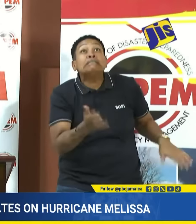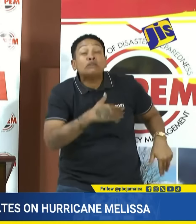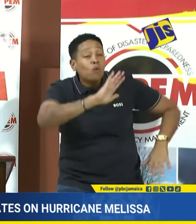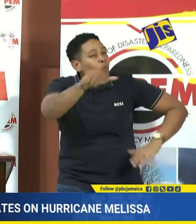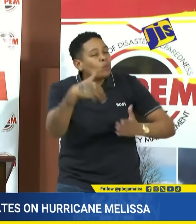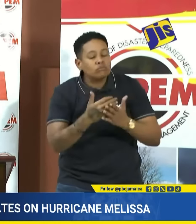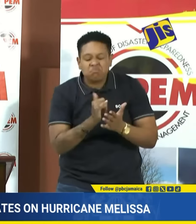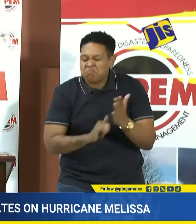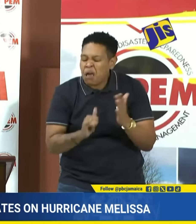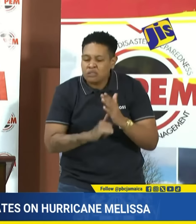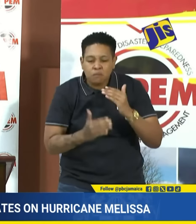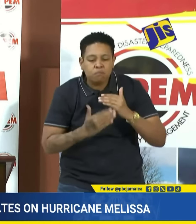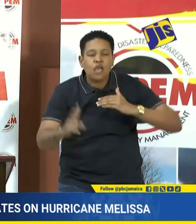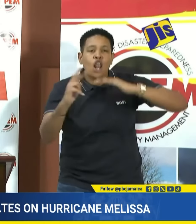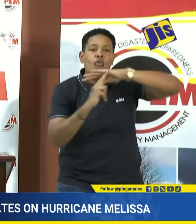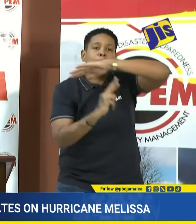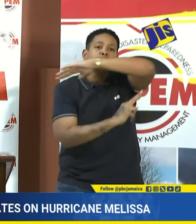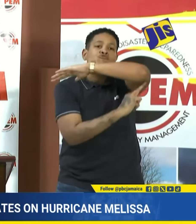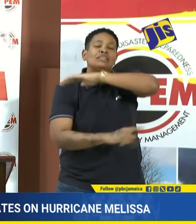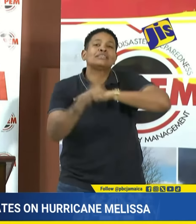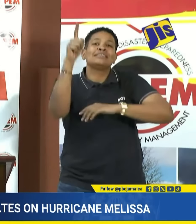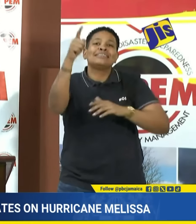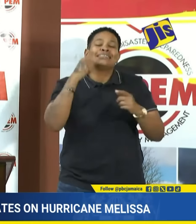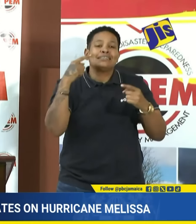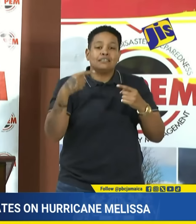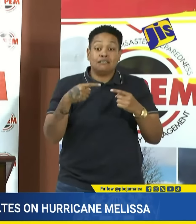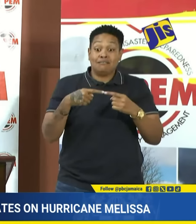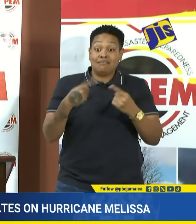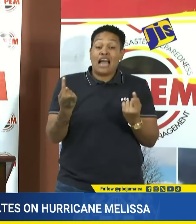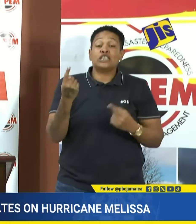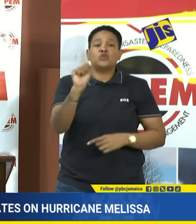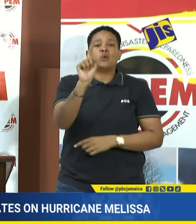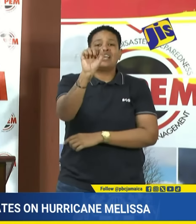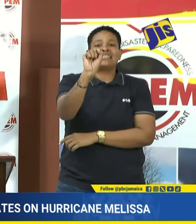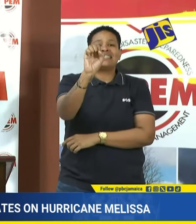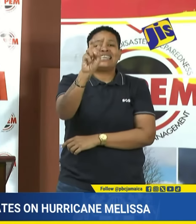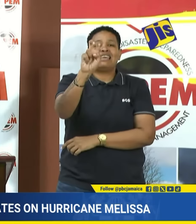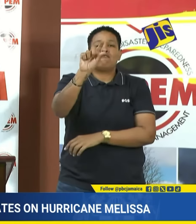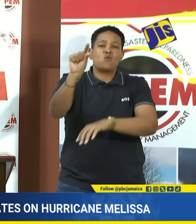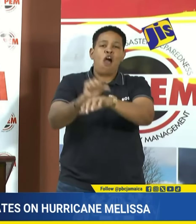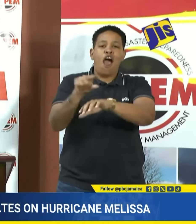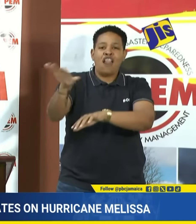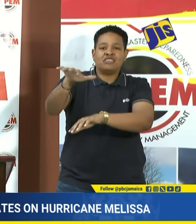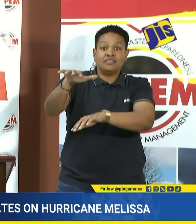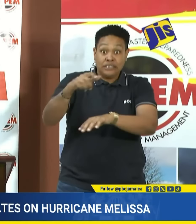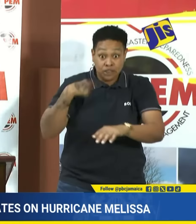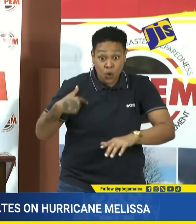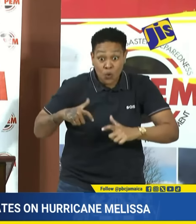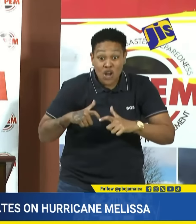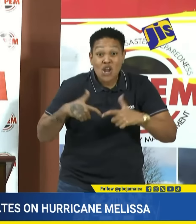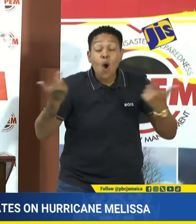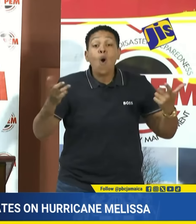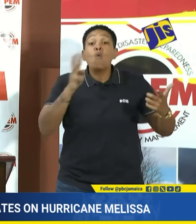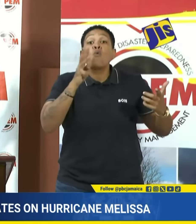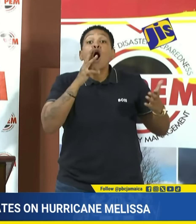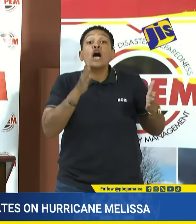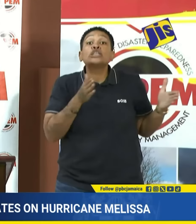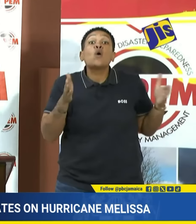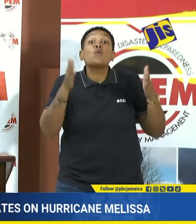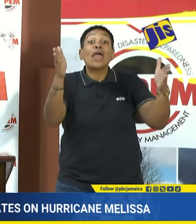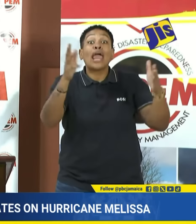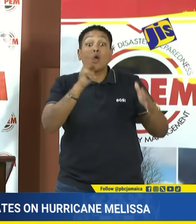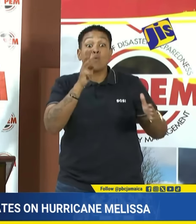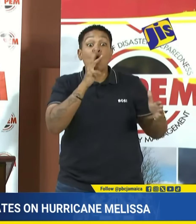that is beyond the bridge, which is adjacent to Seaview. So we have created a large waterway